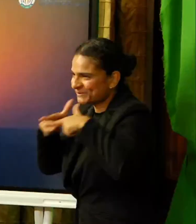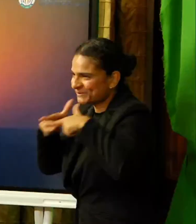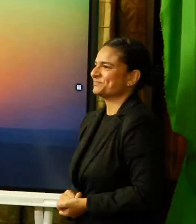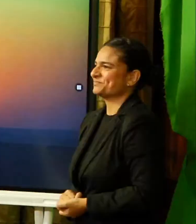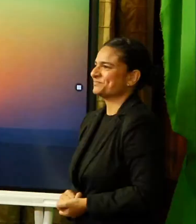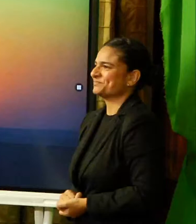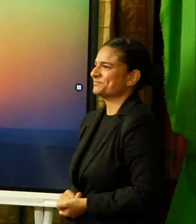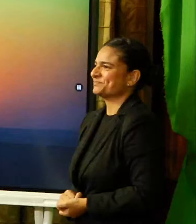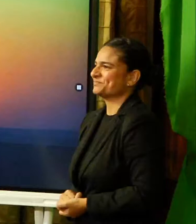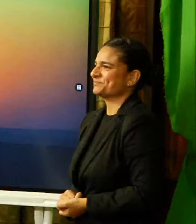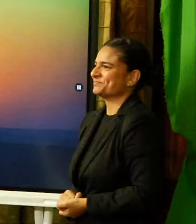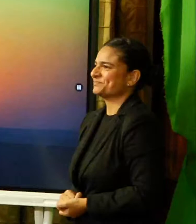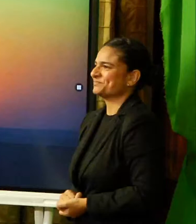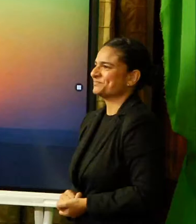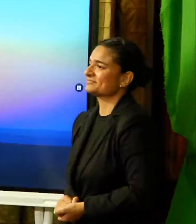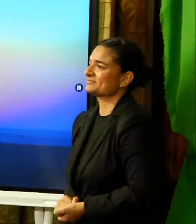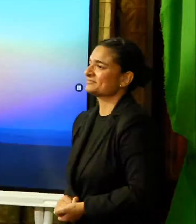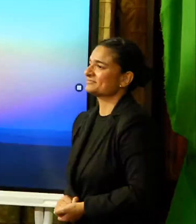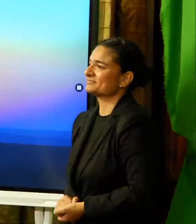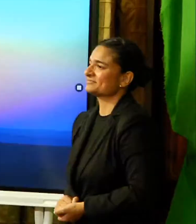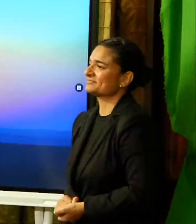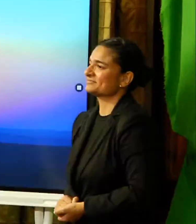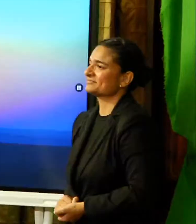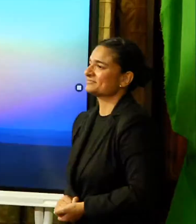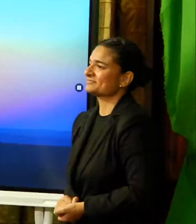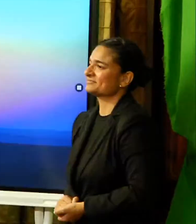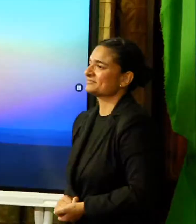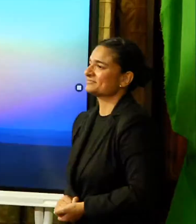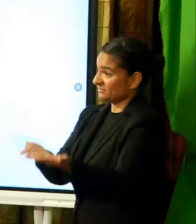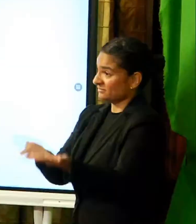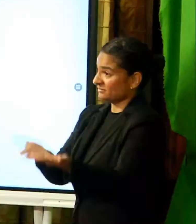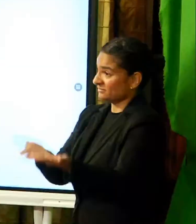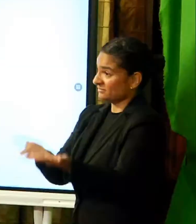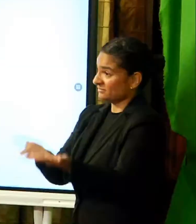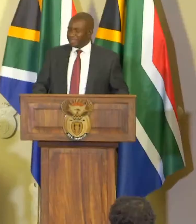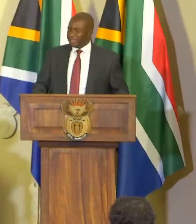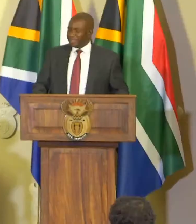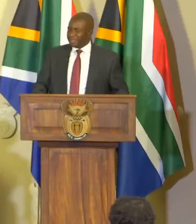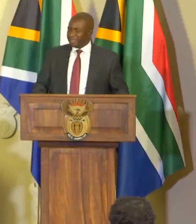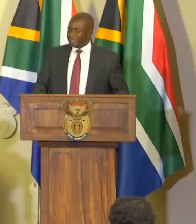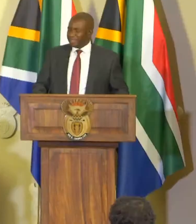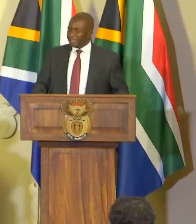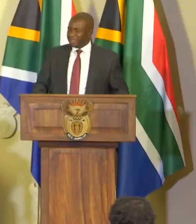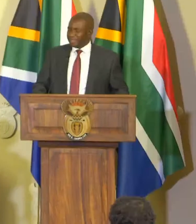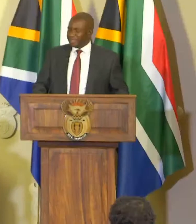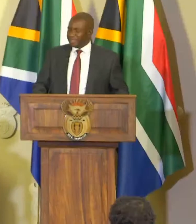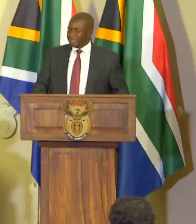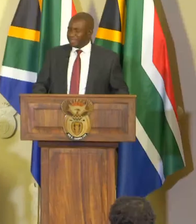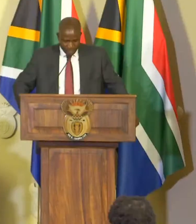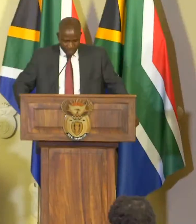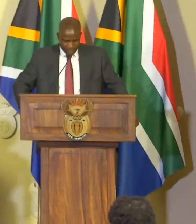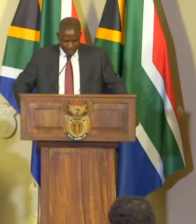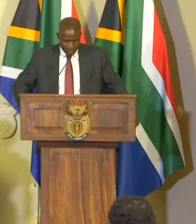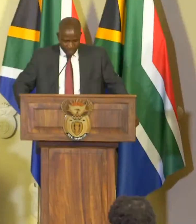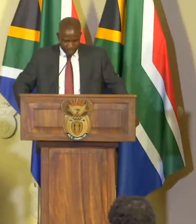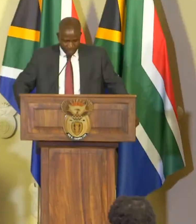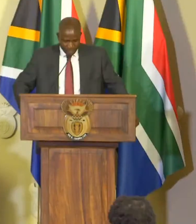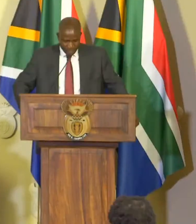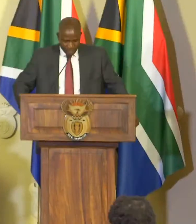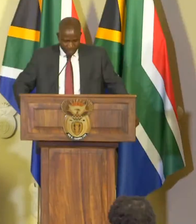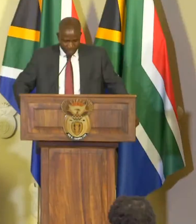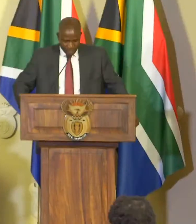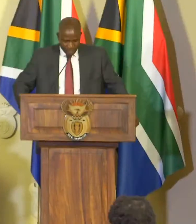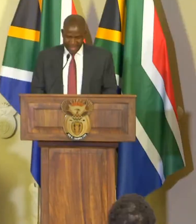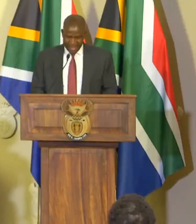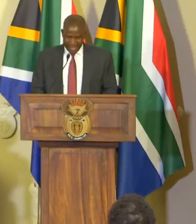Now, Mr. President, that we have heard the story about how the count was done, we now want to hear